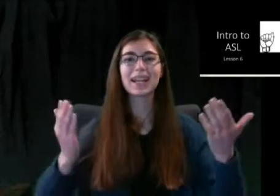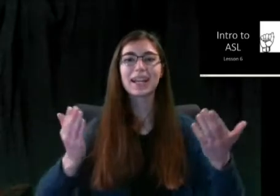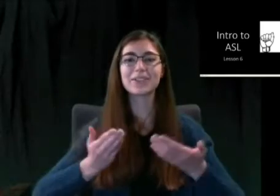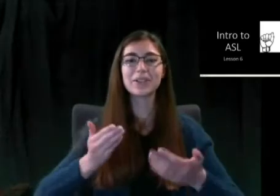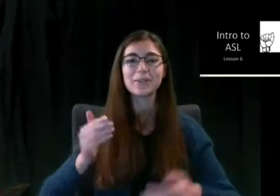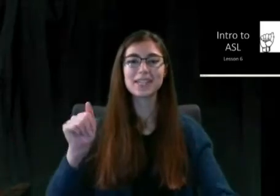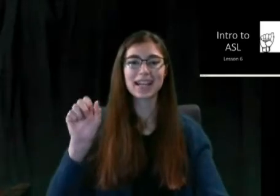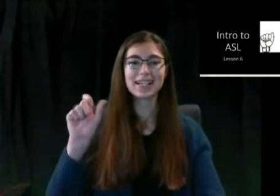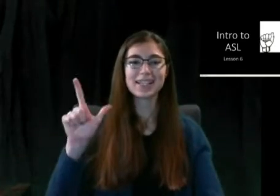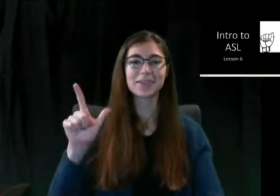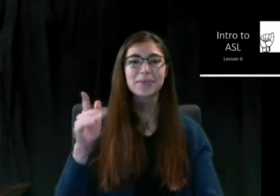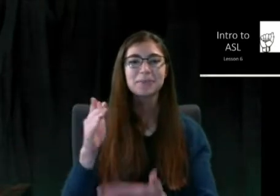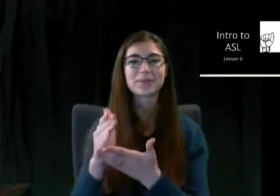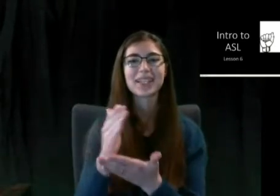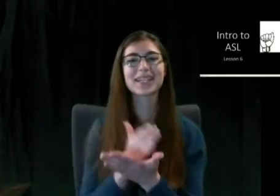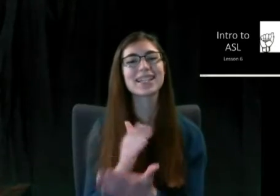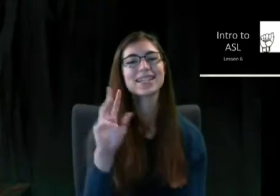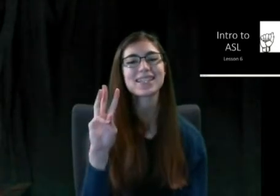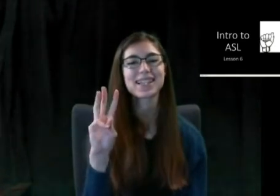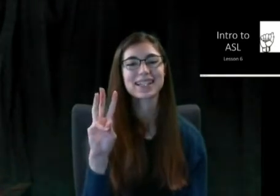Intro to ASL, Lesson 6,